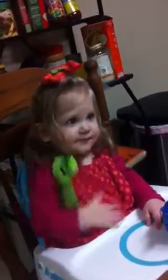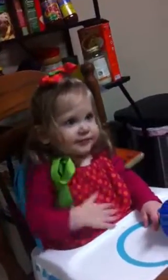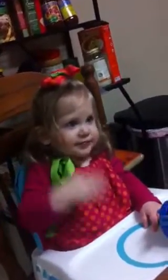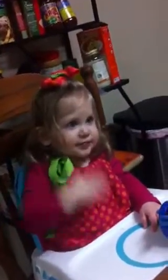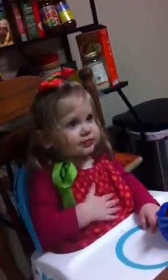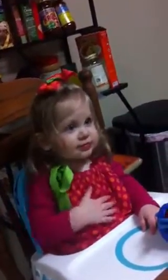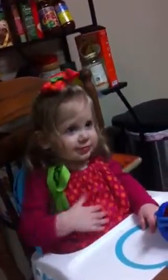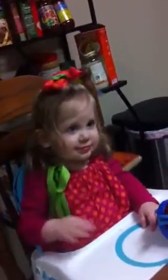Don't you get...